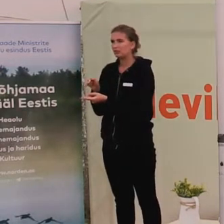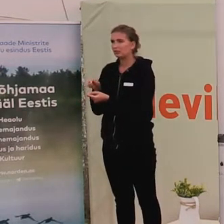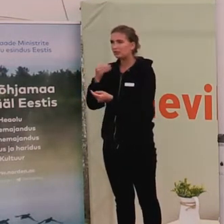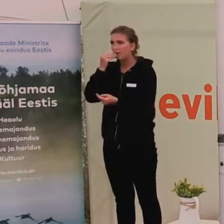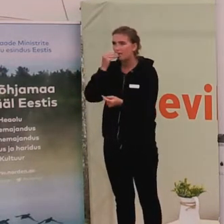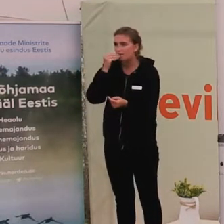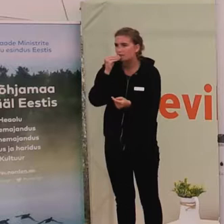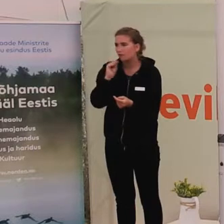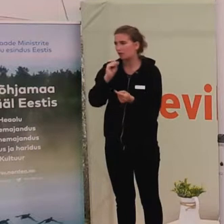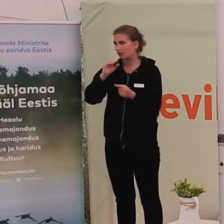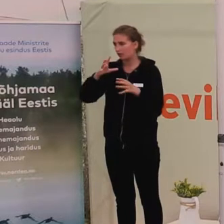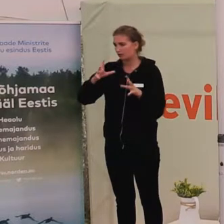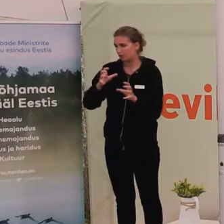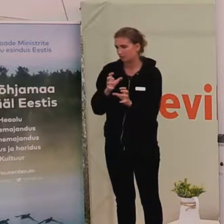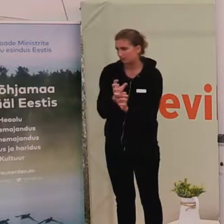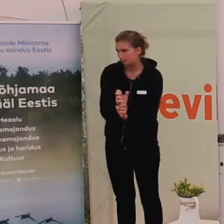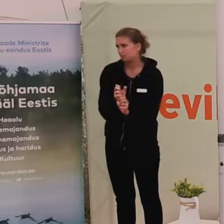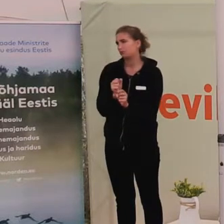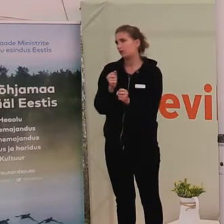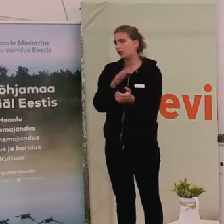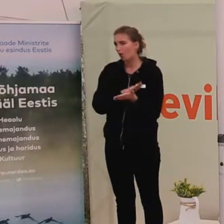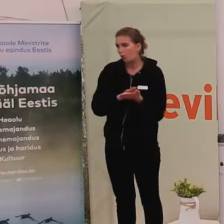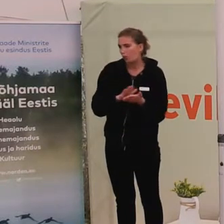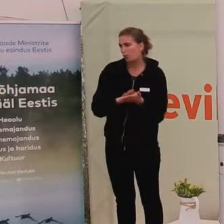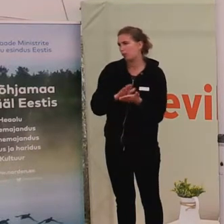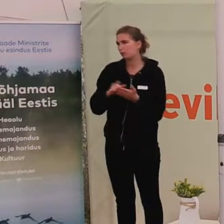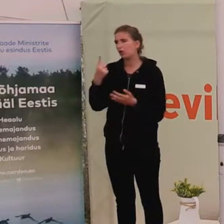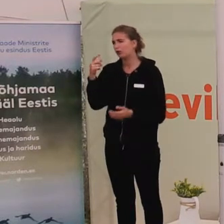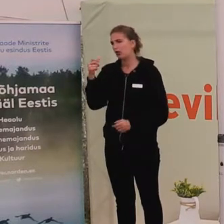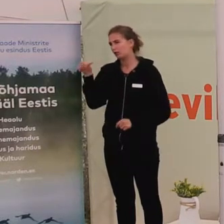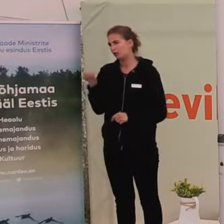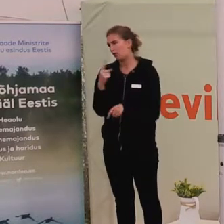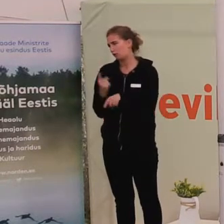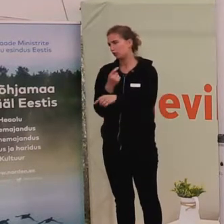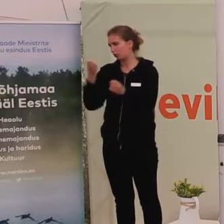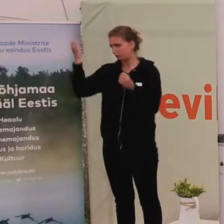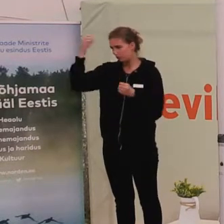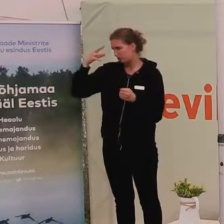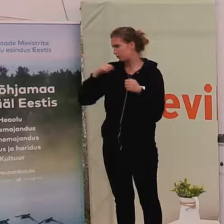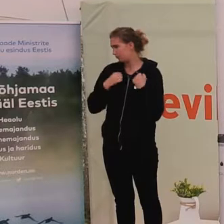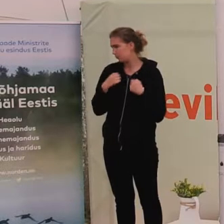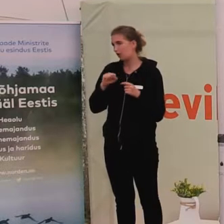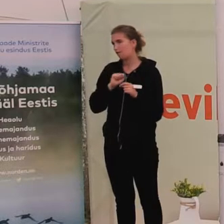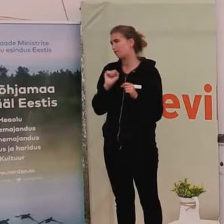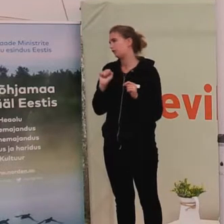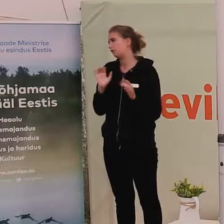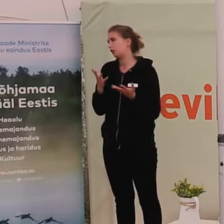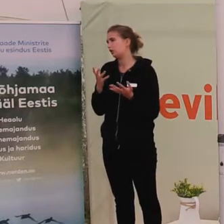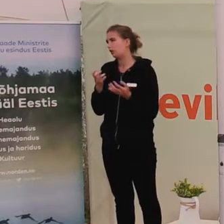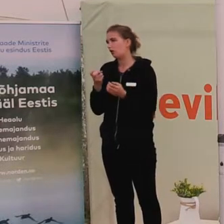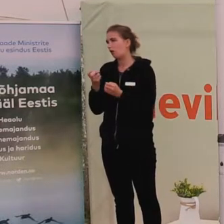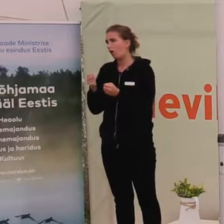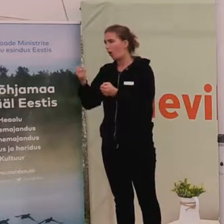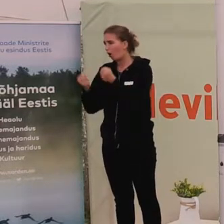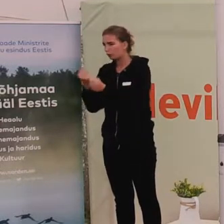quality of hygienic, going to shower only once a week, or giving up cars, or